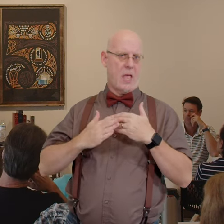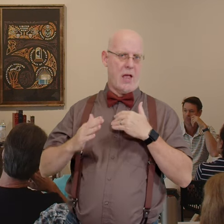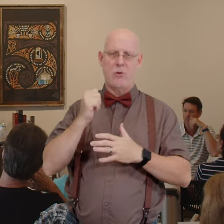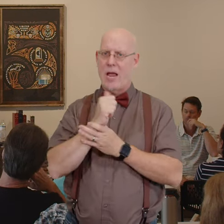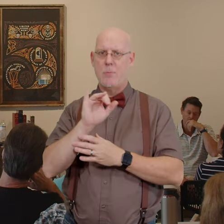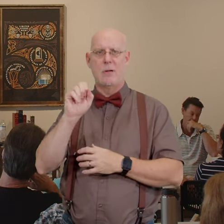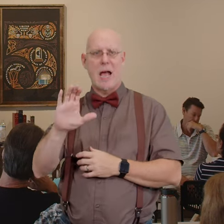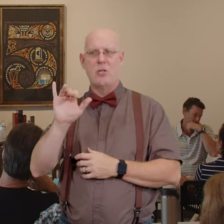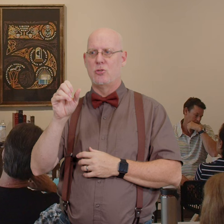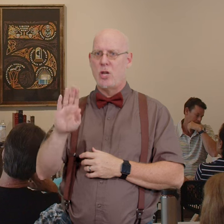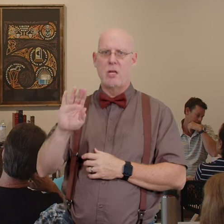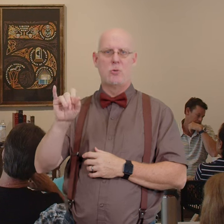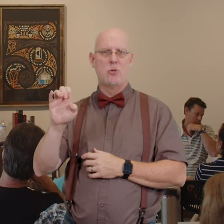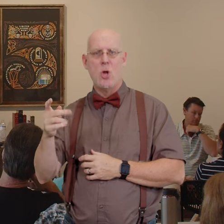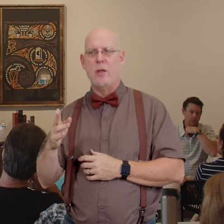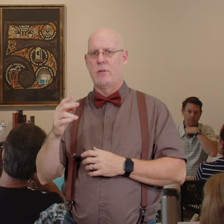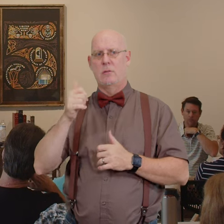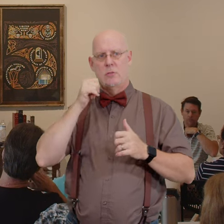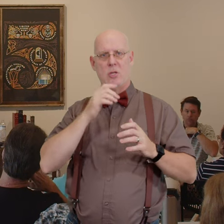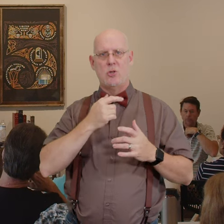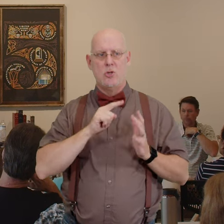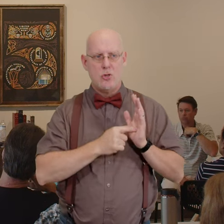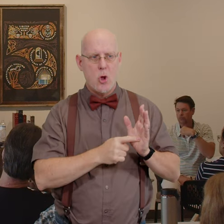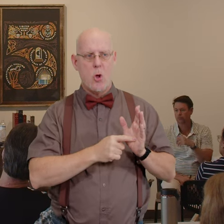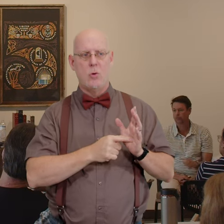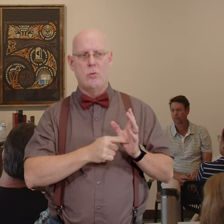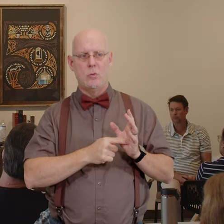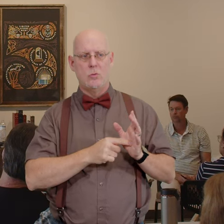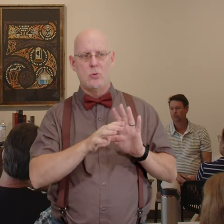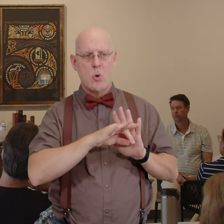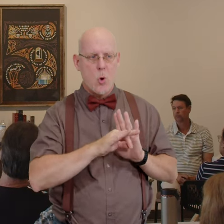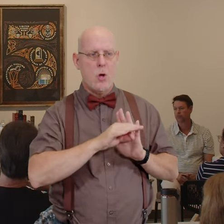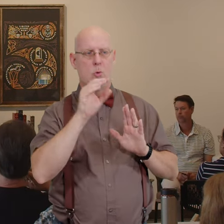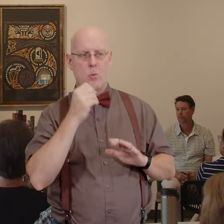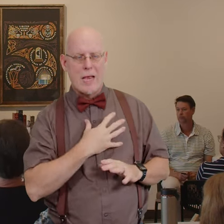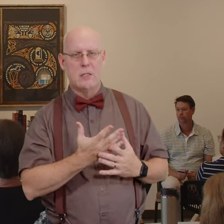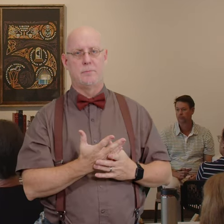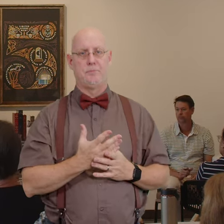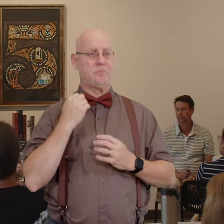after Abraham, Isaac, and Jacob, and Joseph. Like he shows favor, grace, chesed. So he